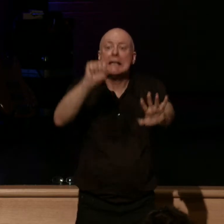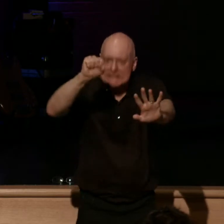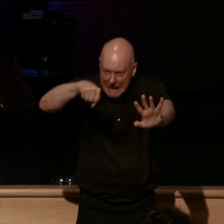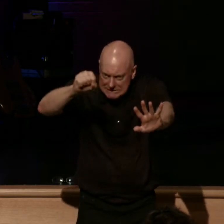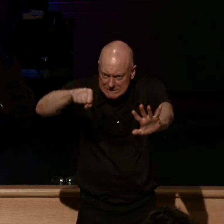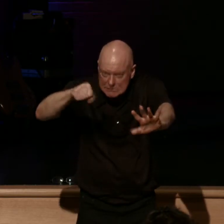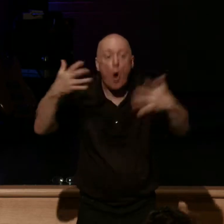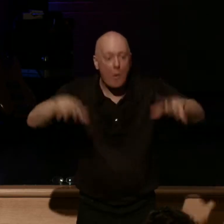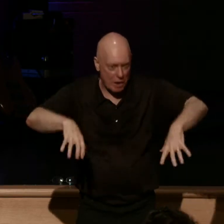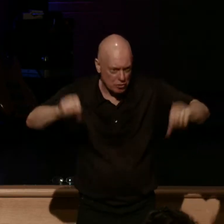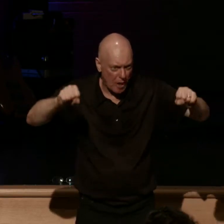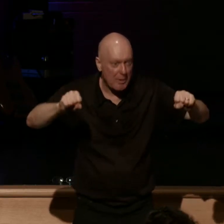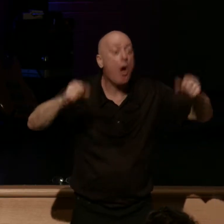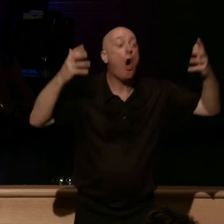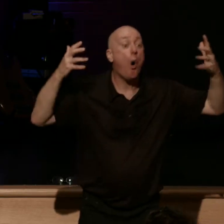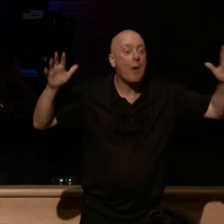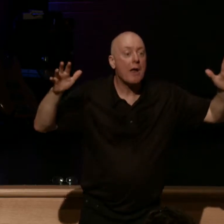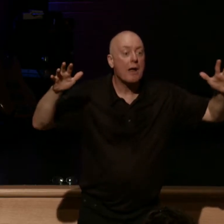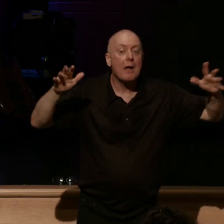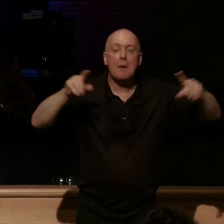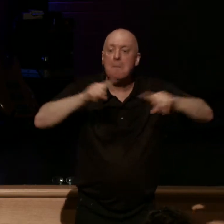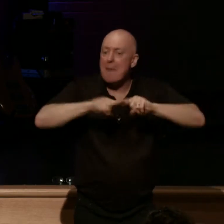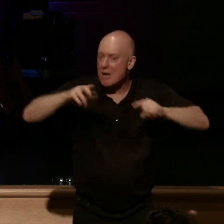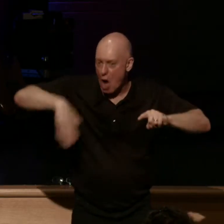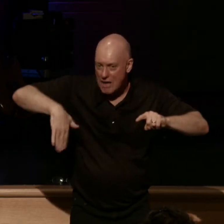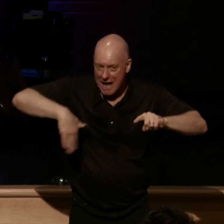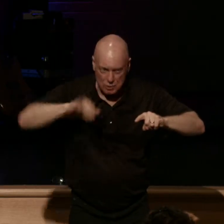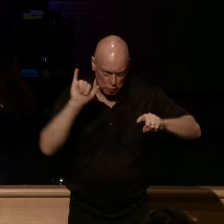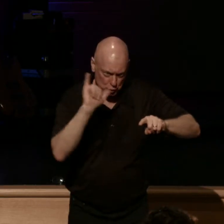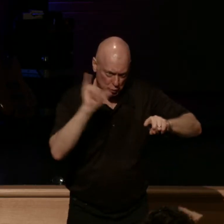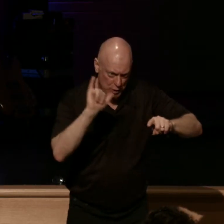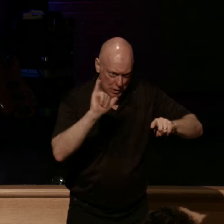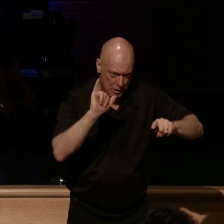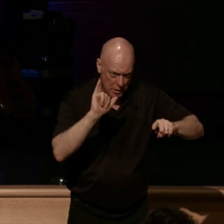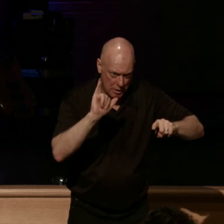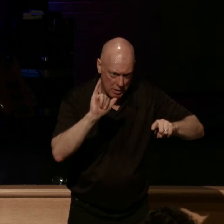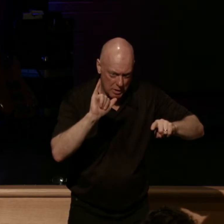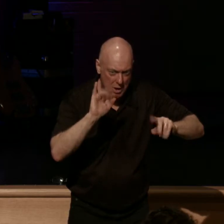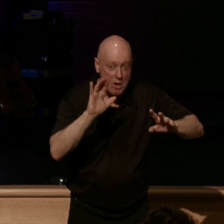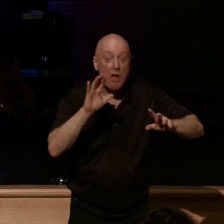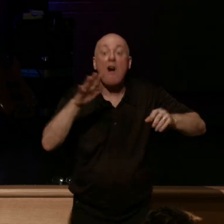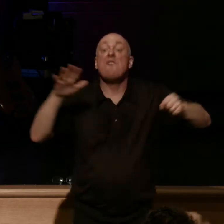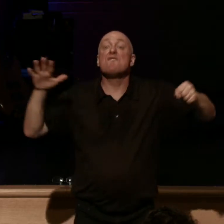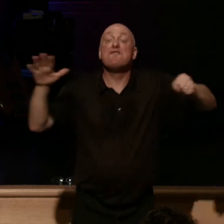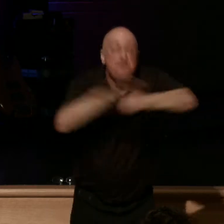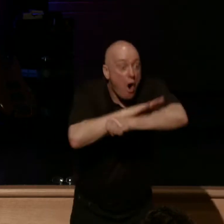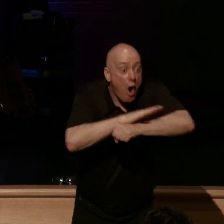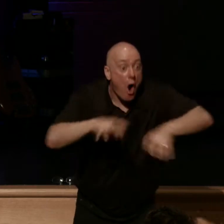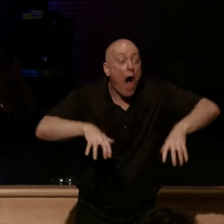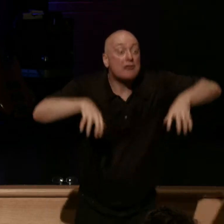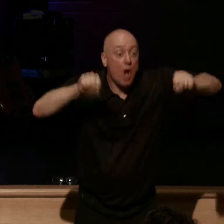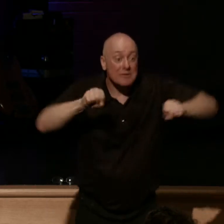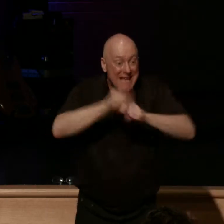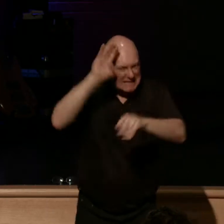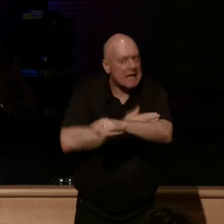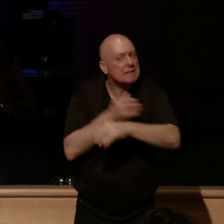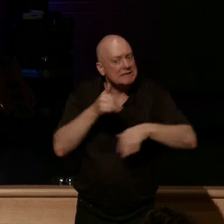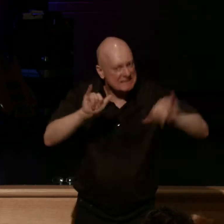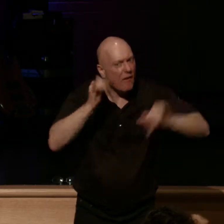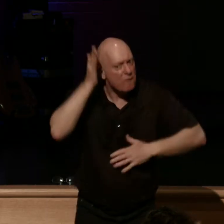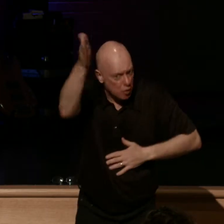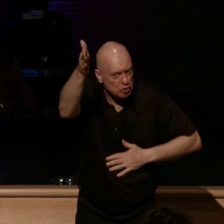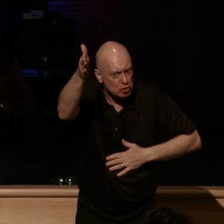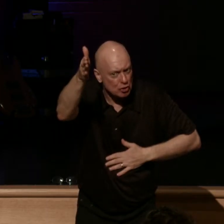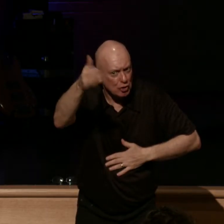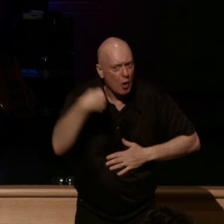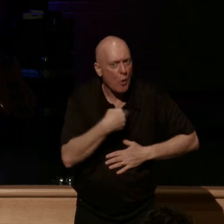Yes, right? There's the already, but the not yet, okay? So the full adoption as sons is still coming. When we see